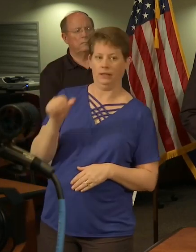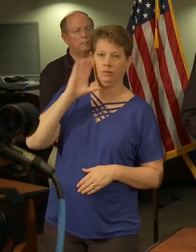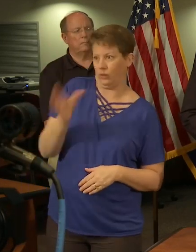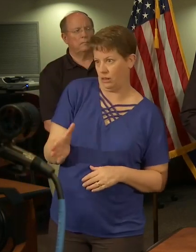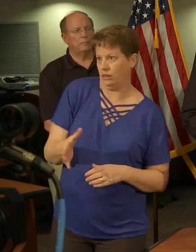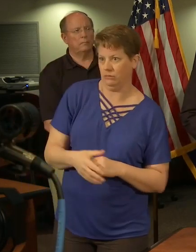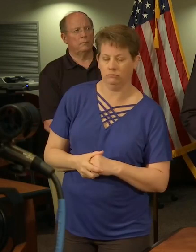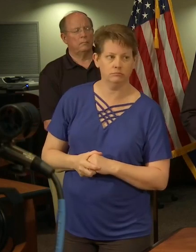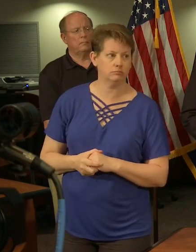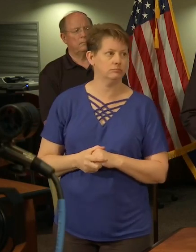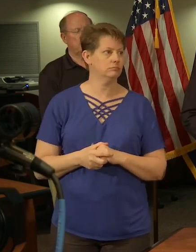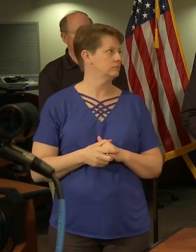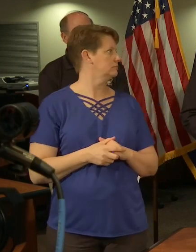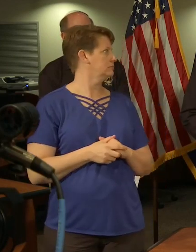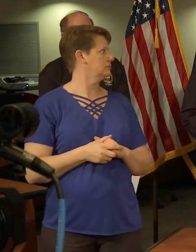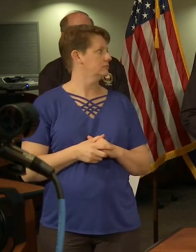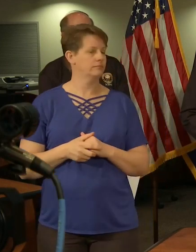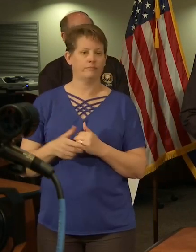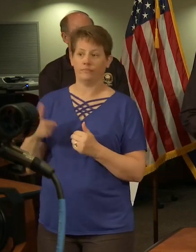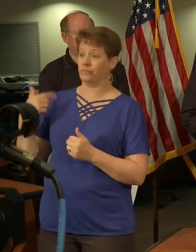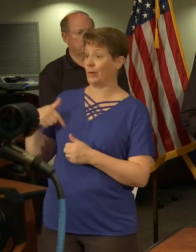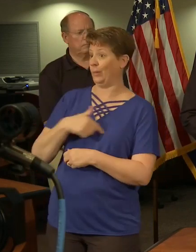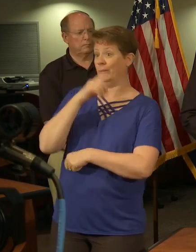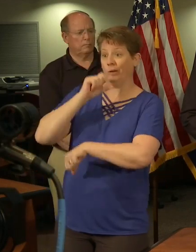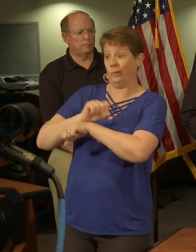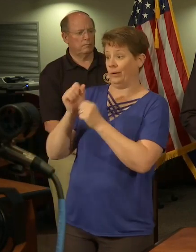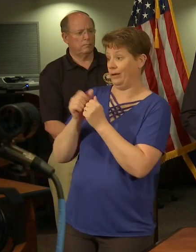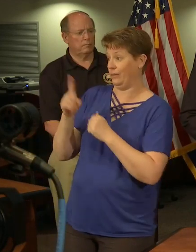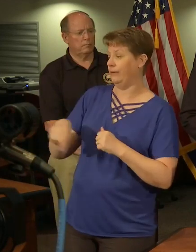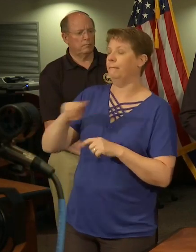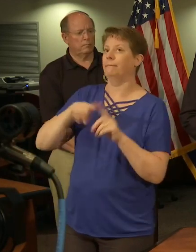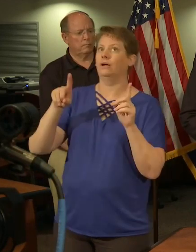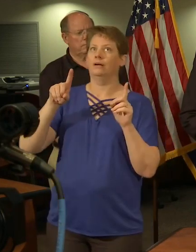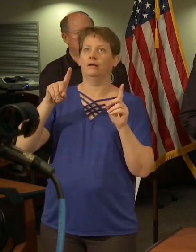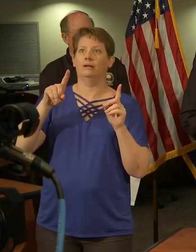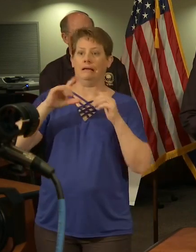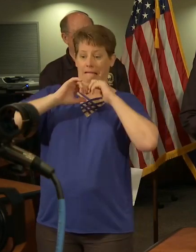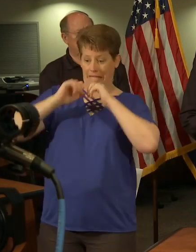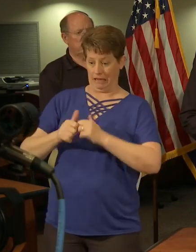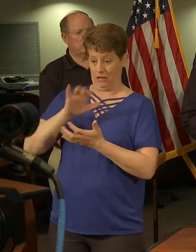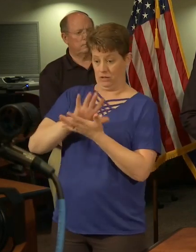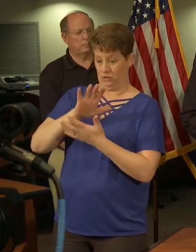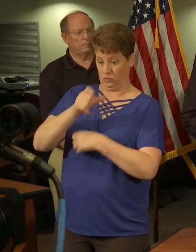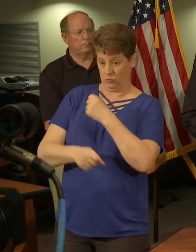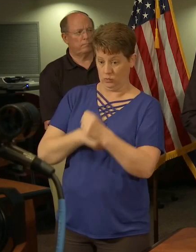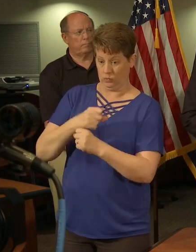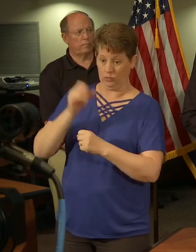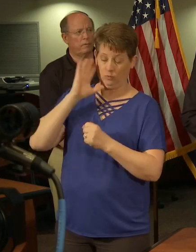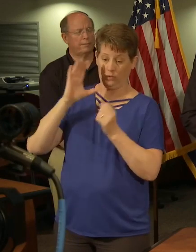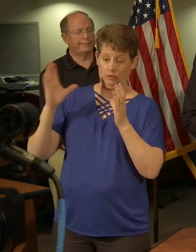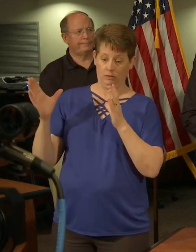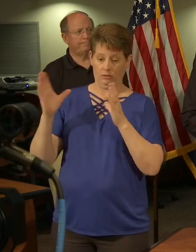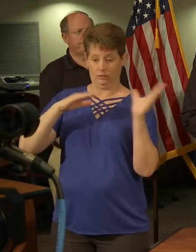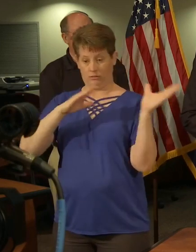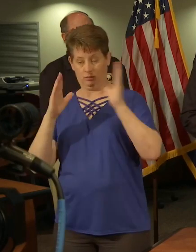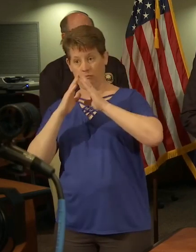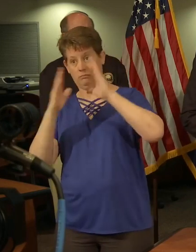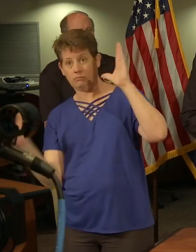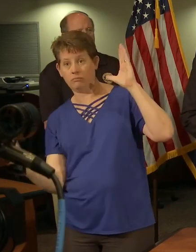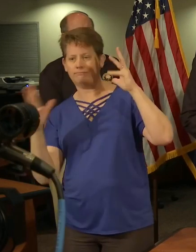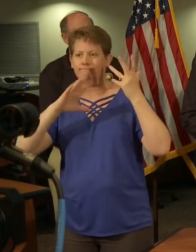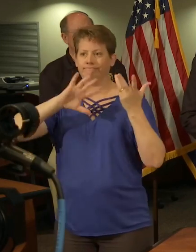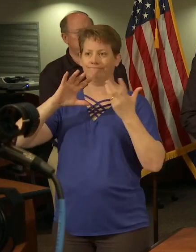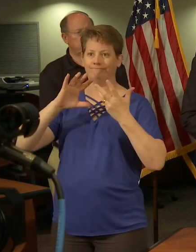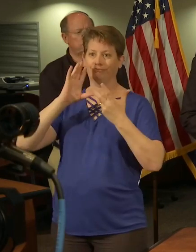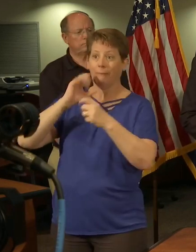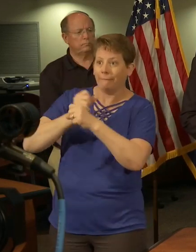paid. We'll be working with them. Again, the question of how the school year is going to run, if we make up days, you know,